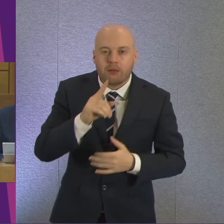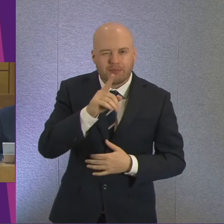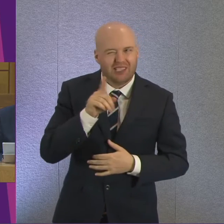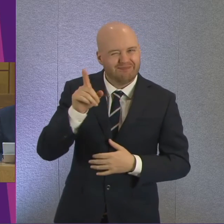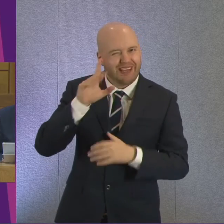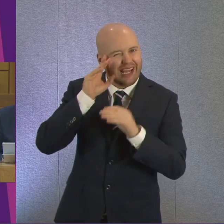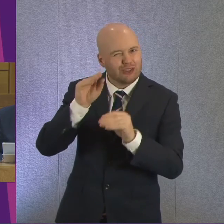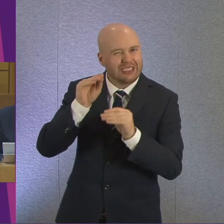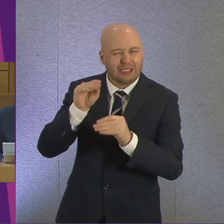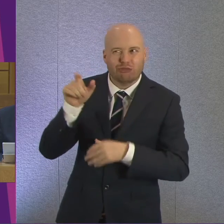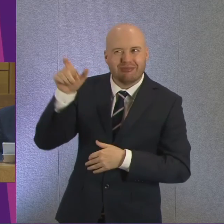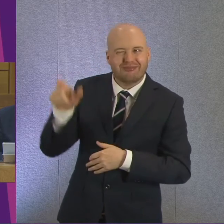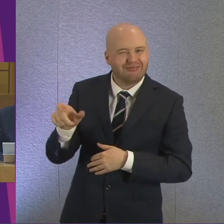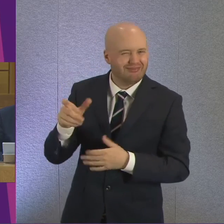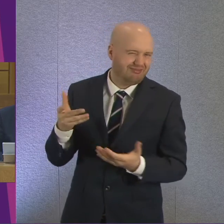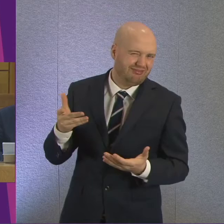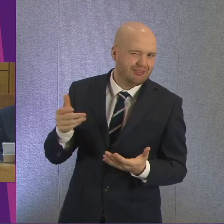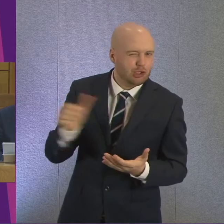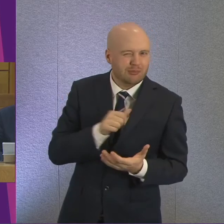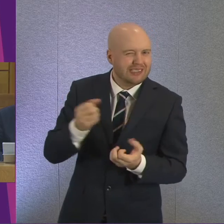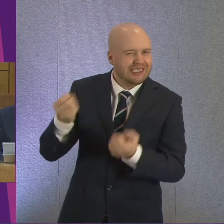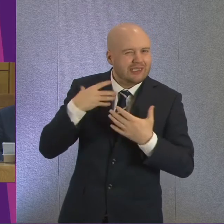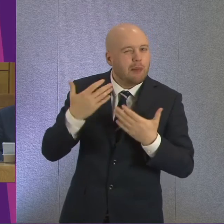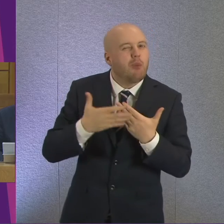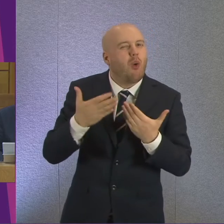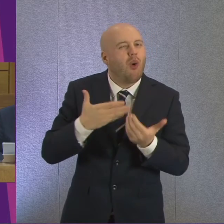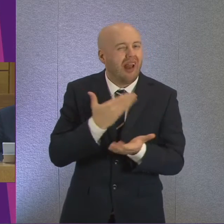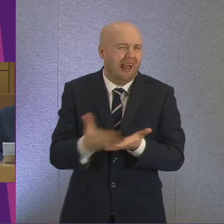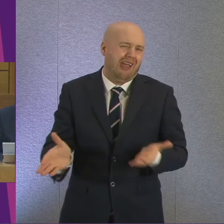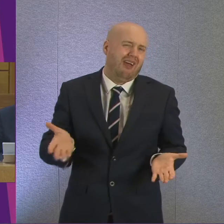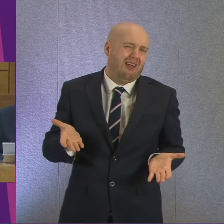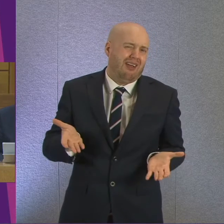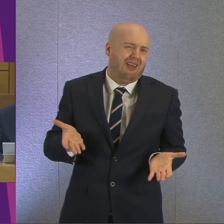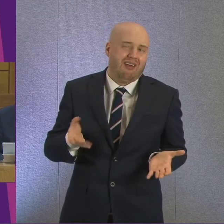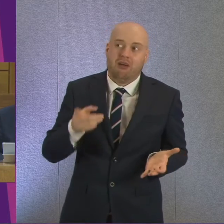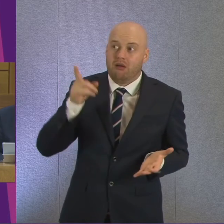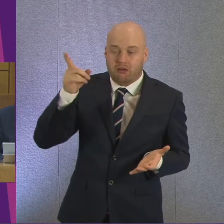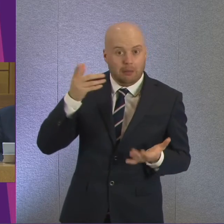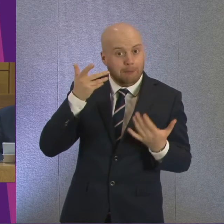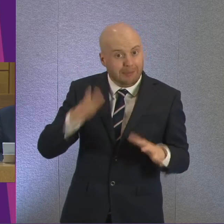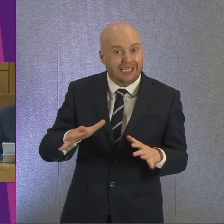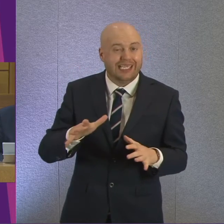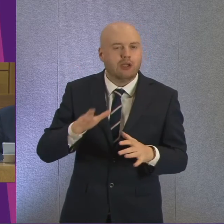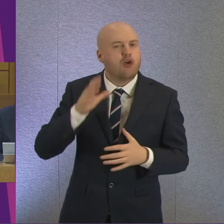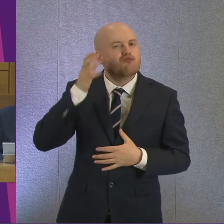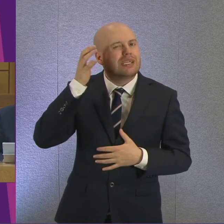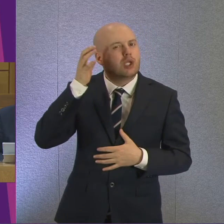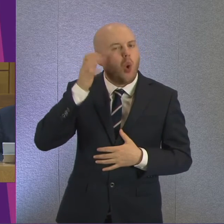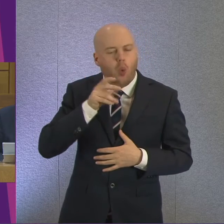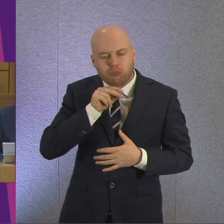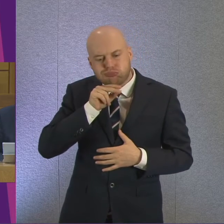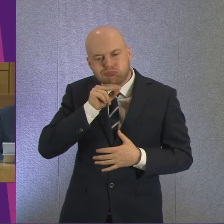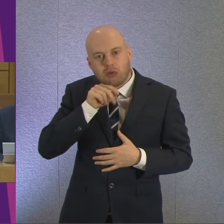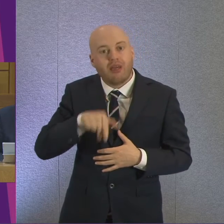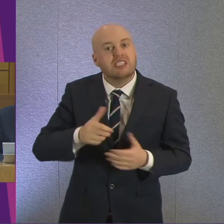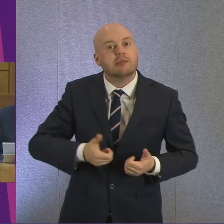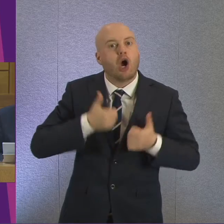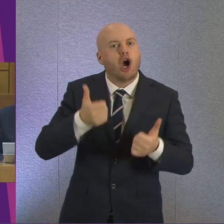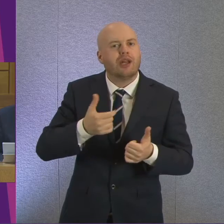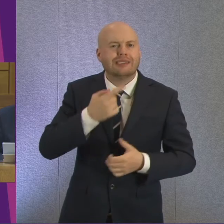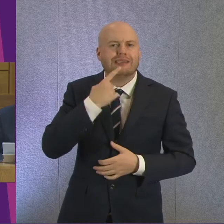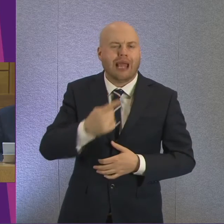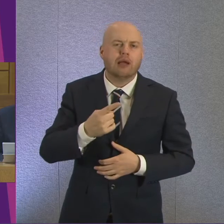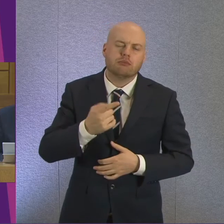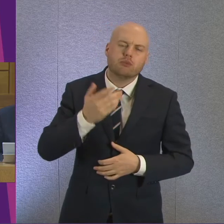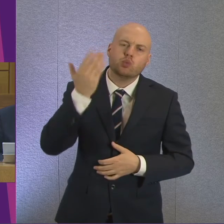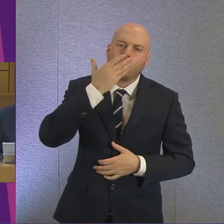this morning on radio suggested that schools would stay closed at least until the summer break. But we do need to